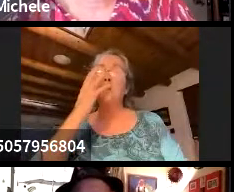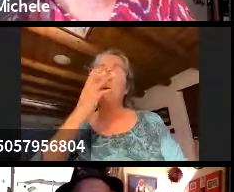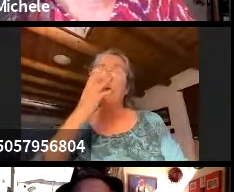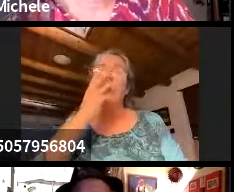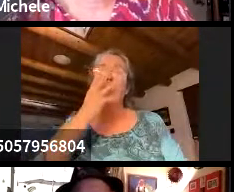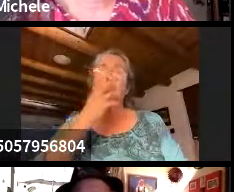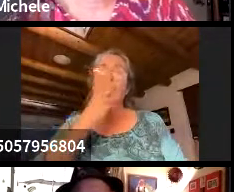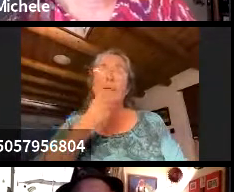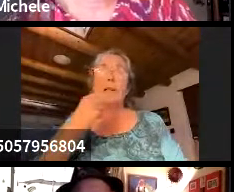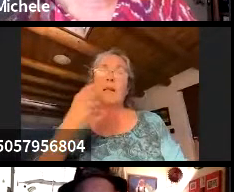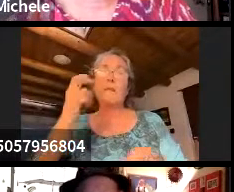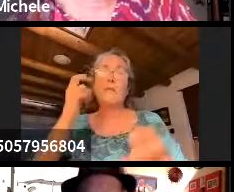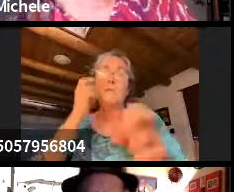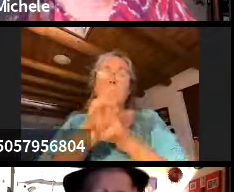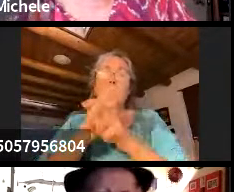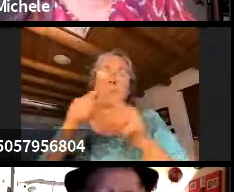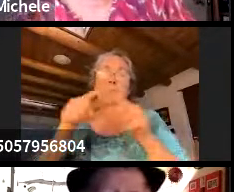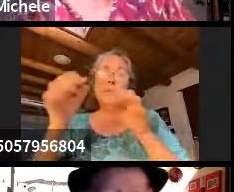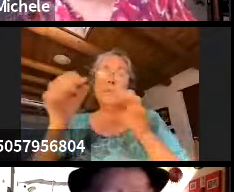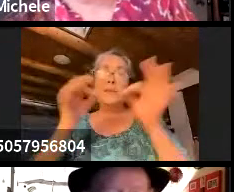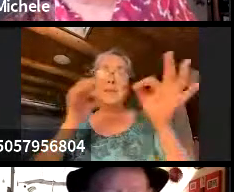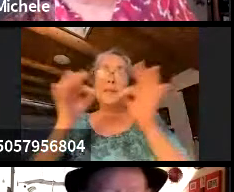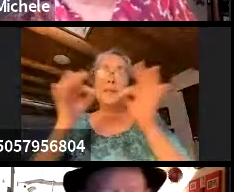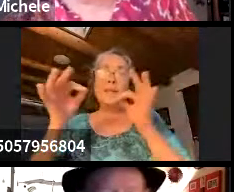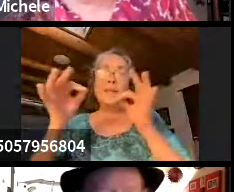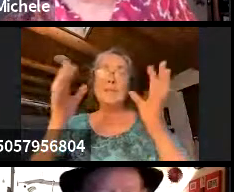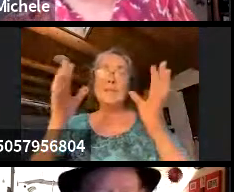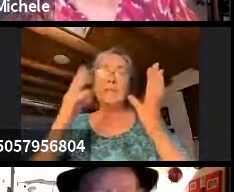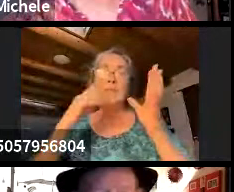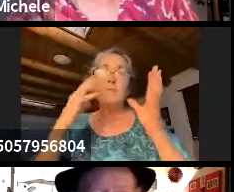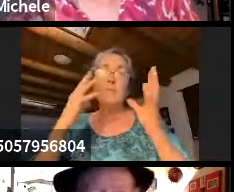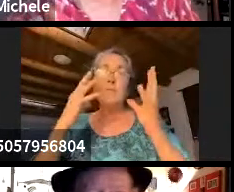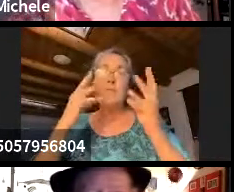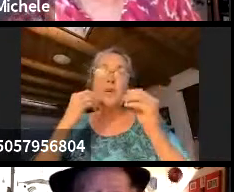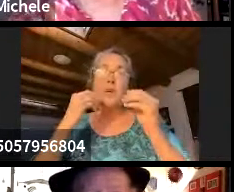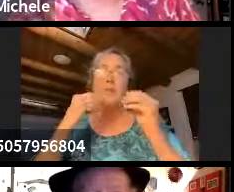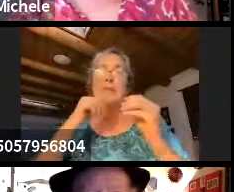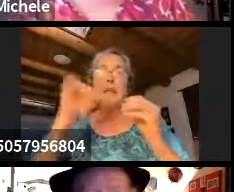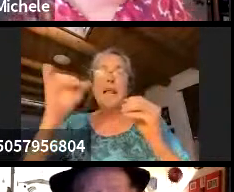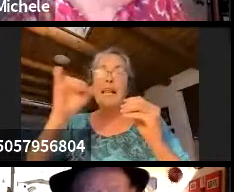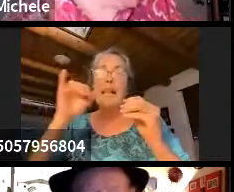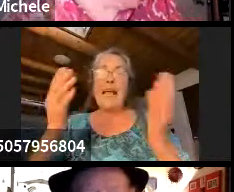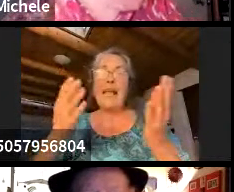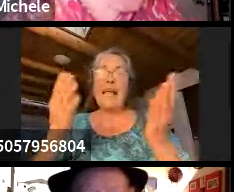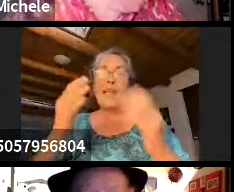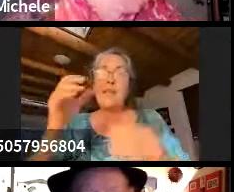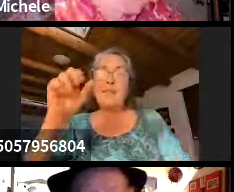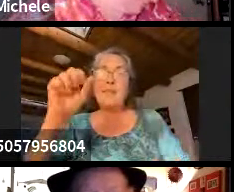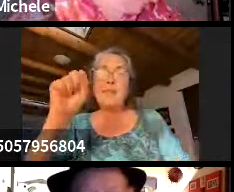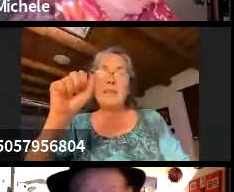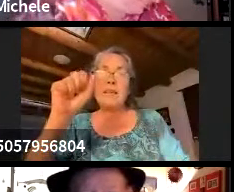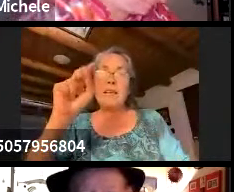just fascinated. Um, it's hard to explain the